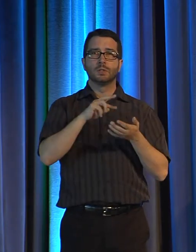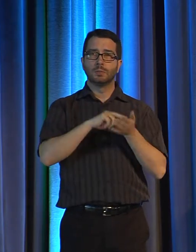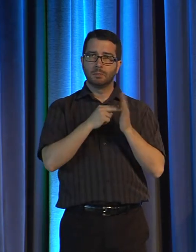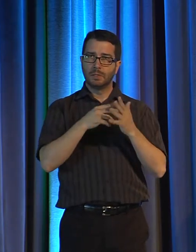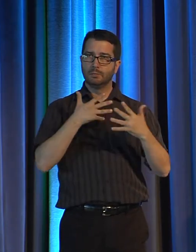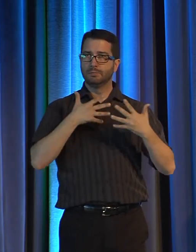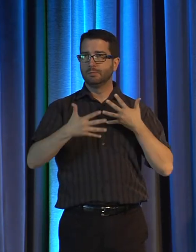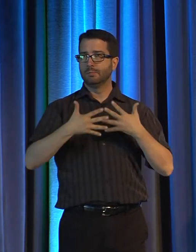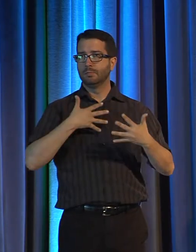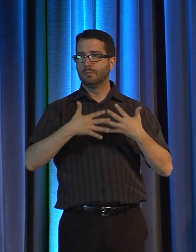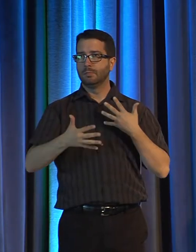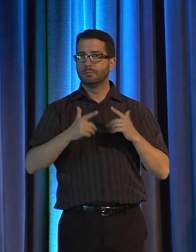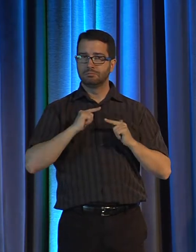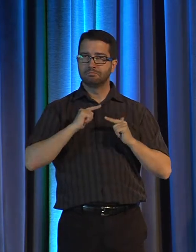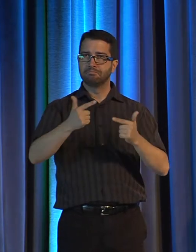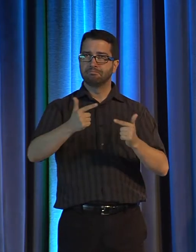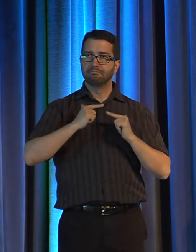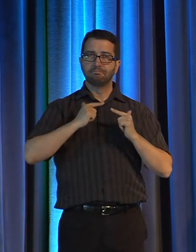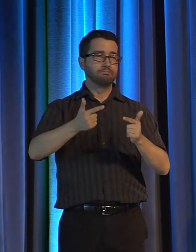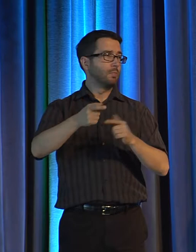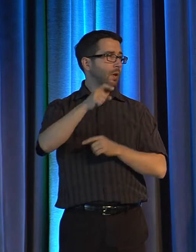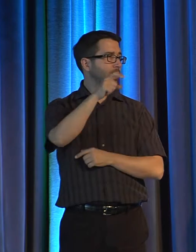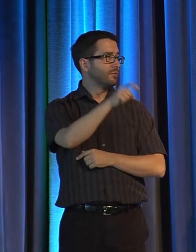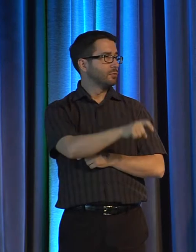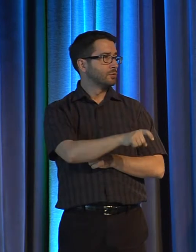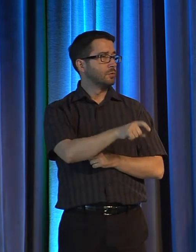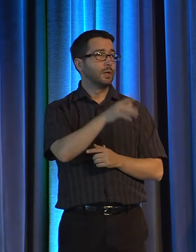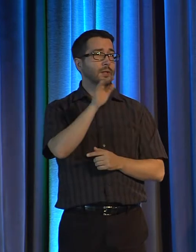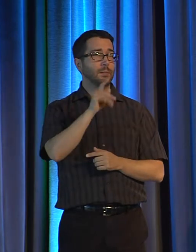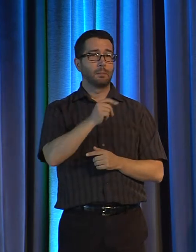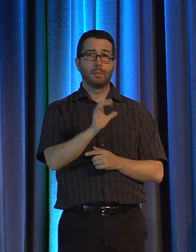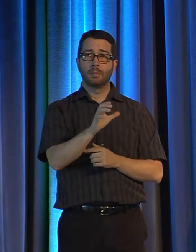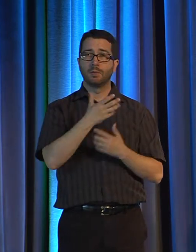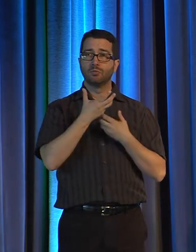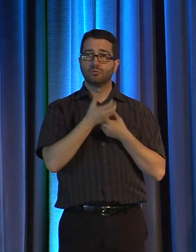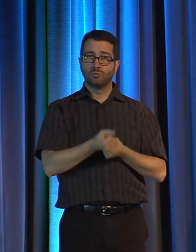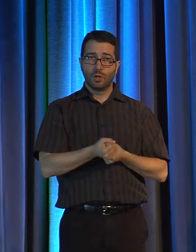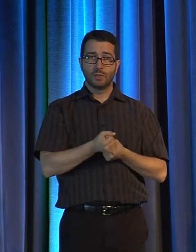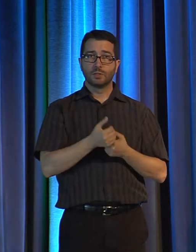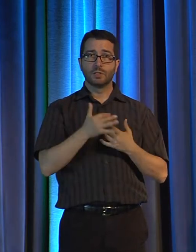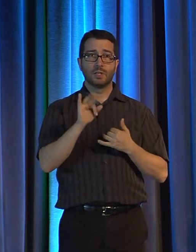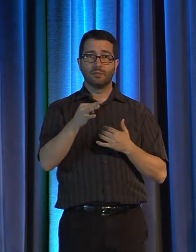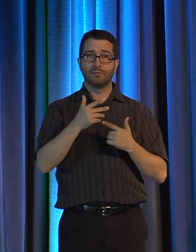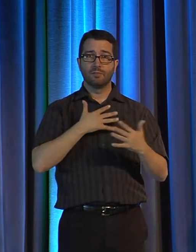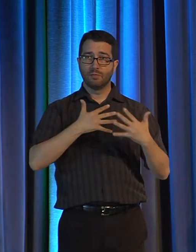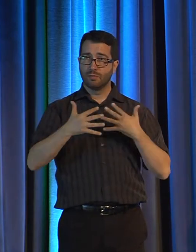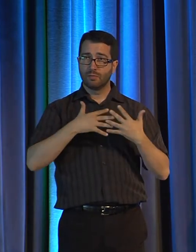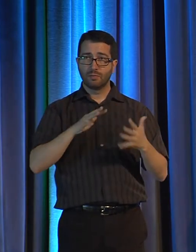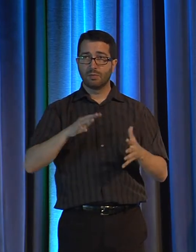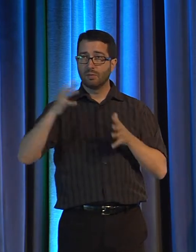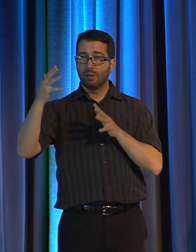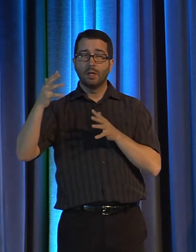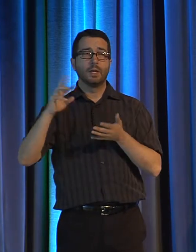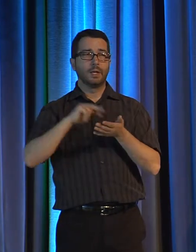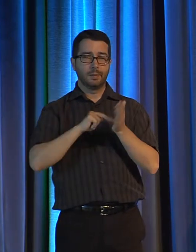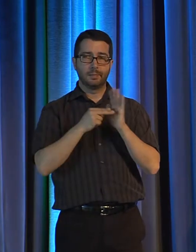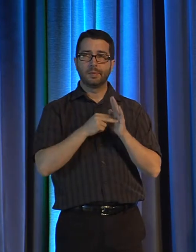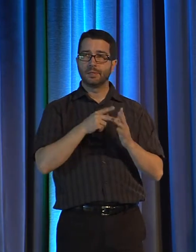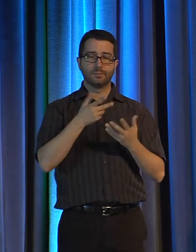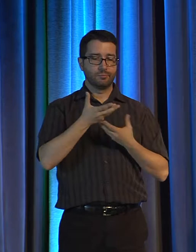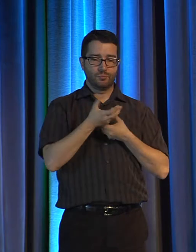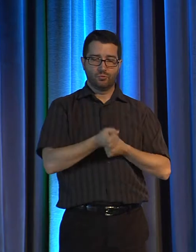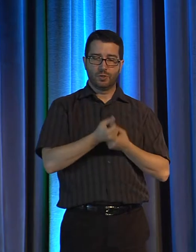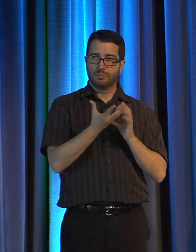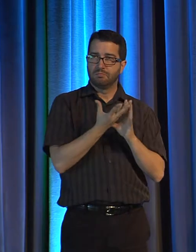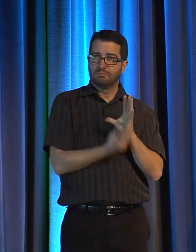transparency, and it's public trust that's at stake. Greater transparency will start with me and my colleagues